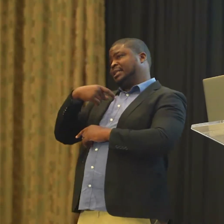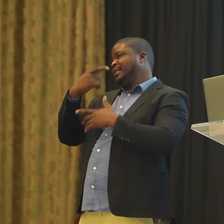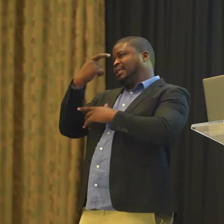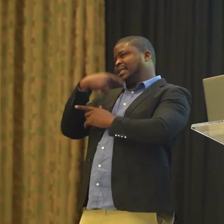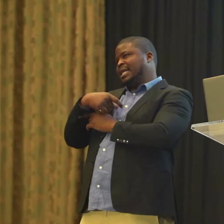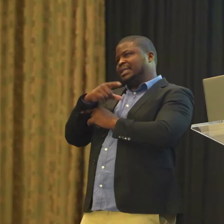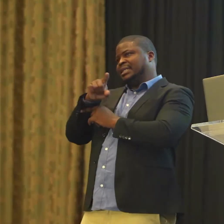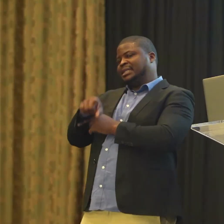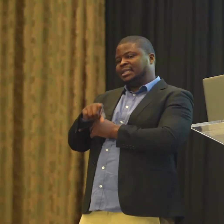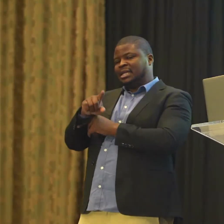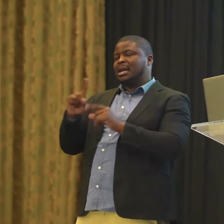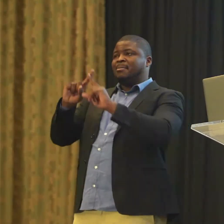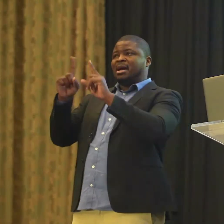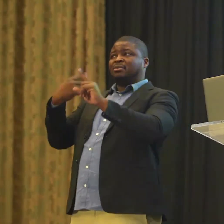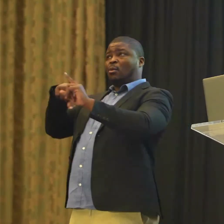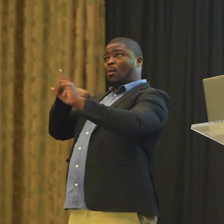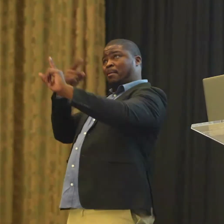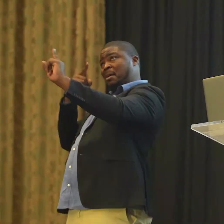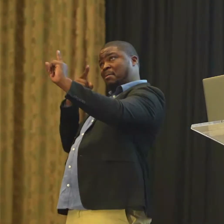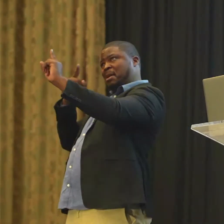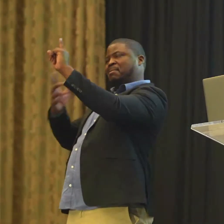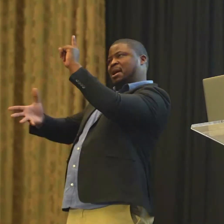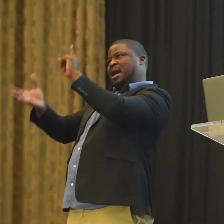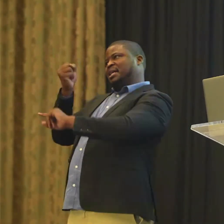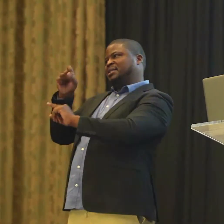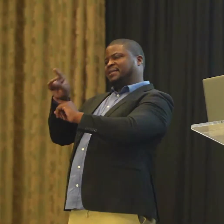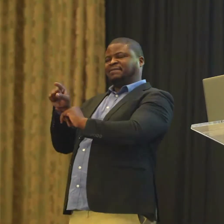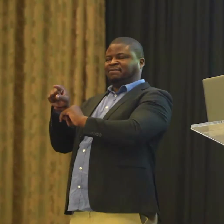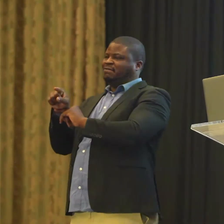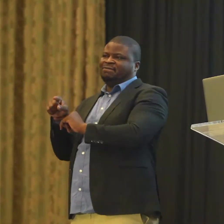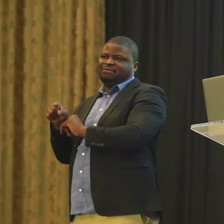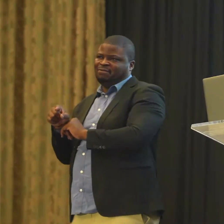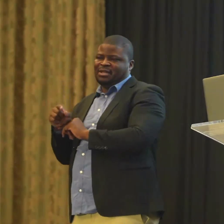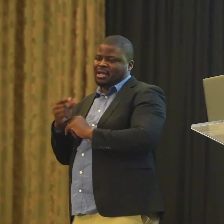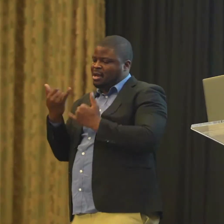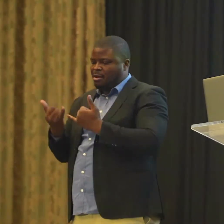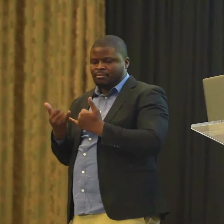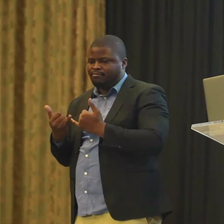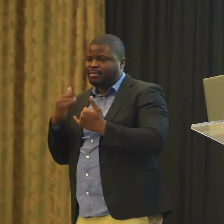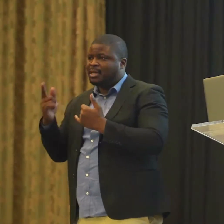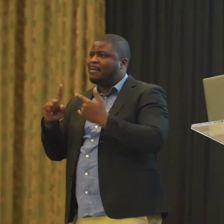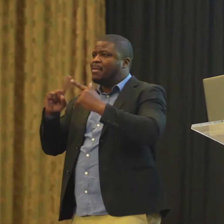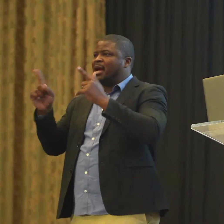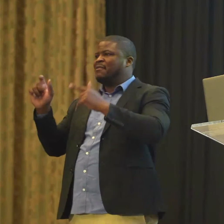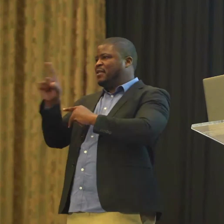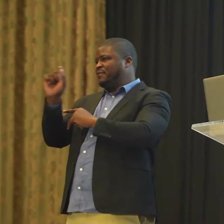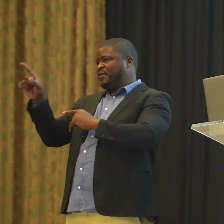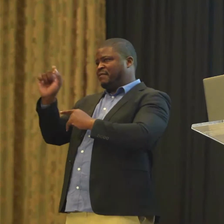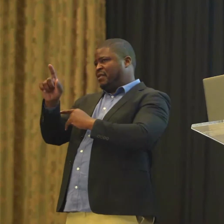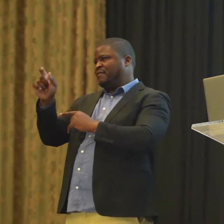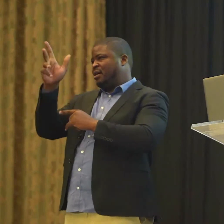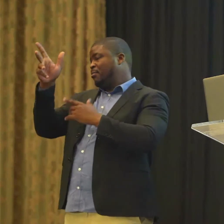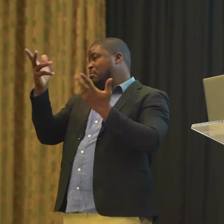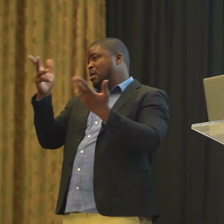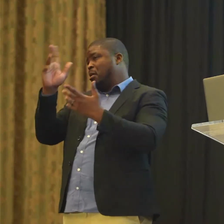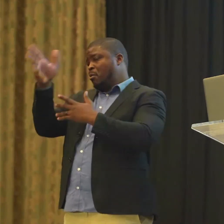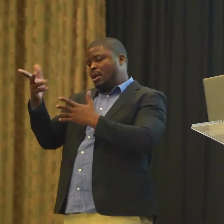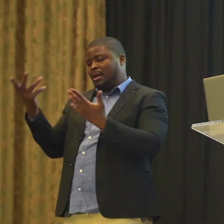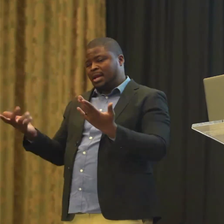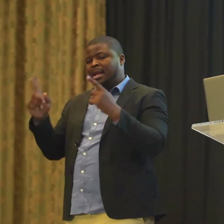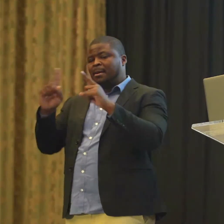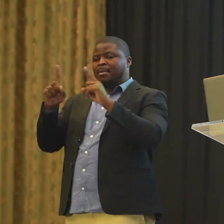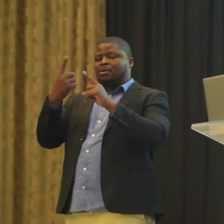very far from achieving these. So we asked about engagement as part of the interview, engagement with the criminal